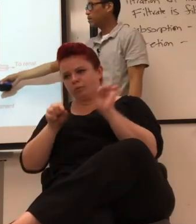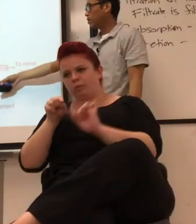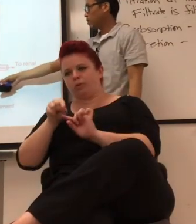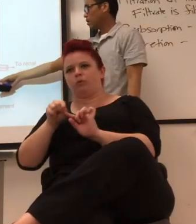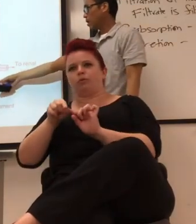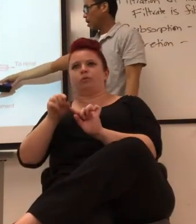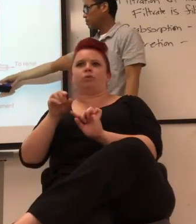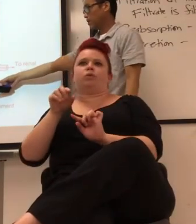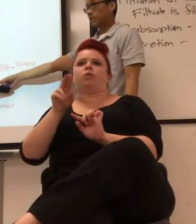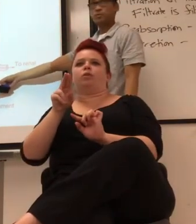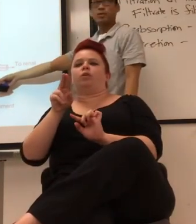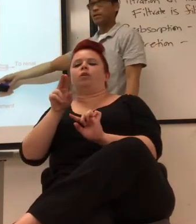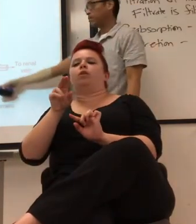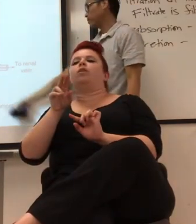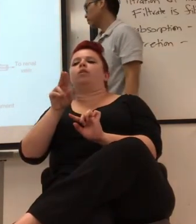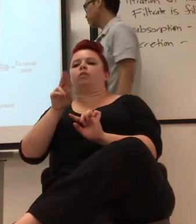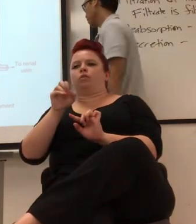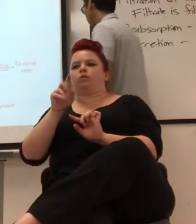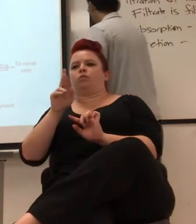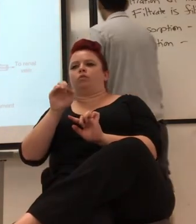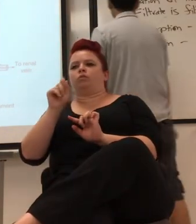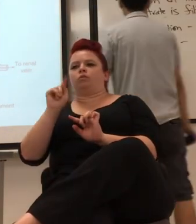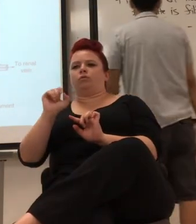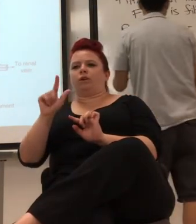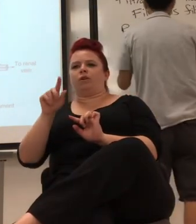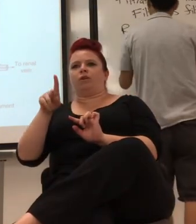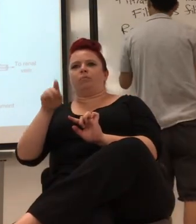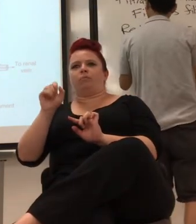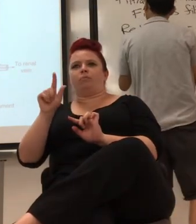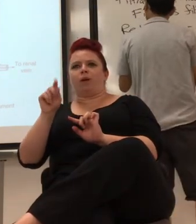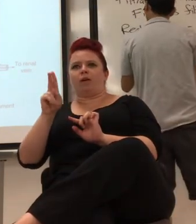await to be excreted.